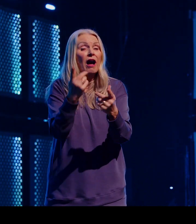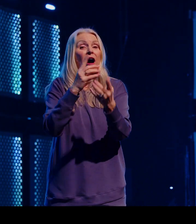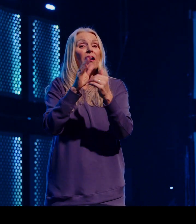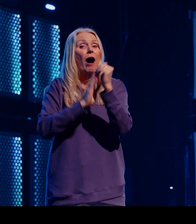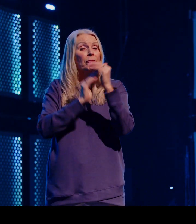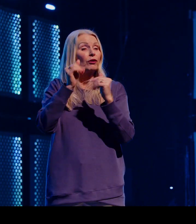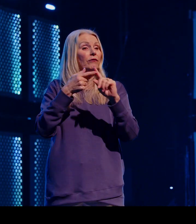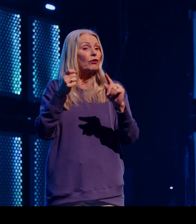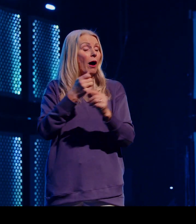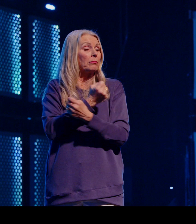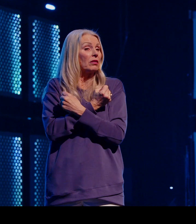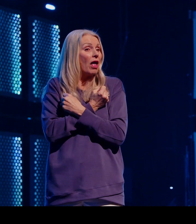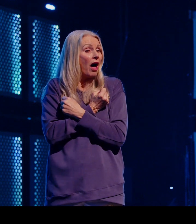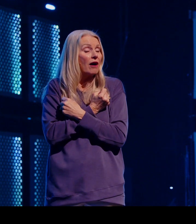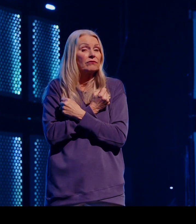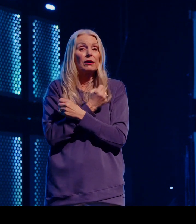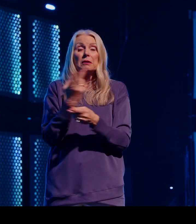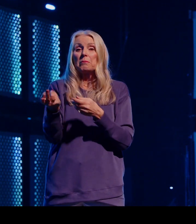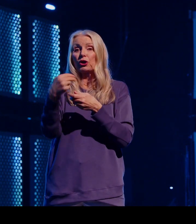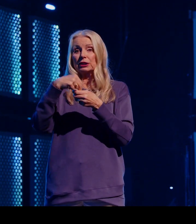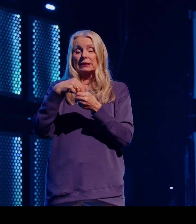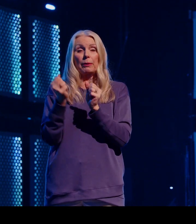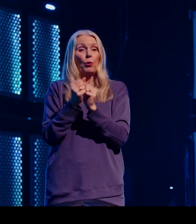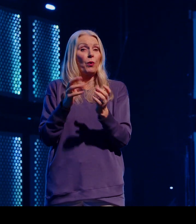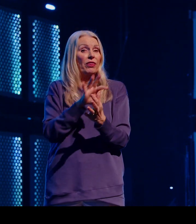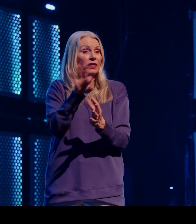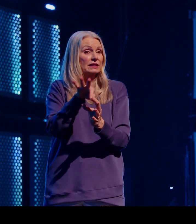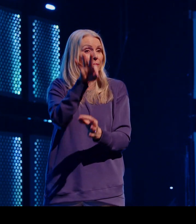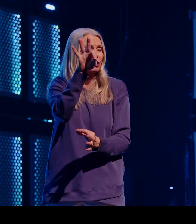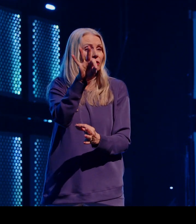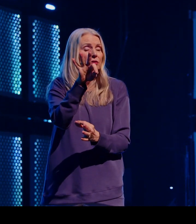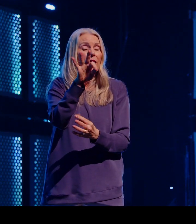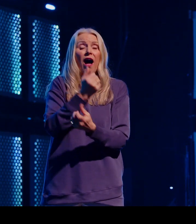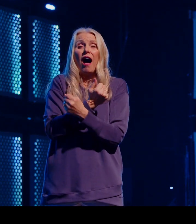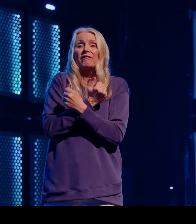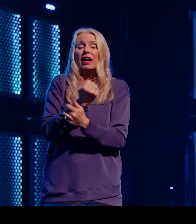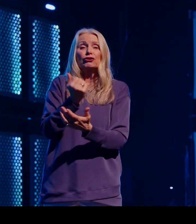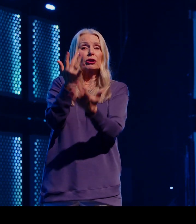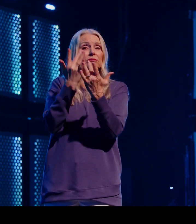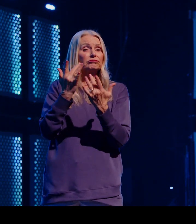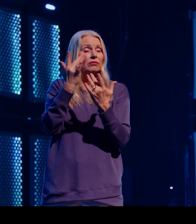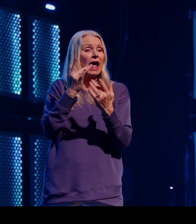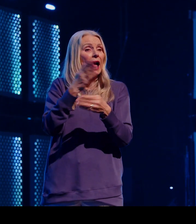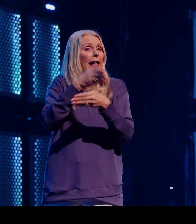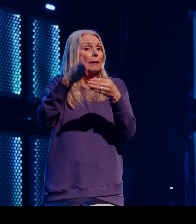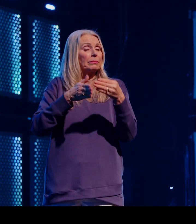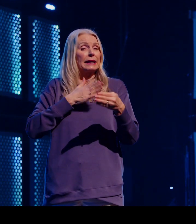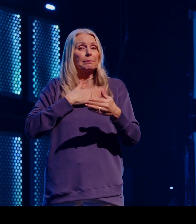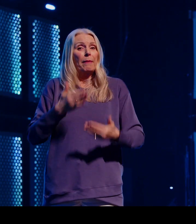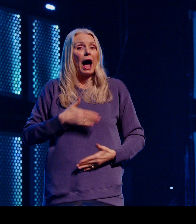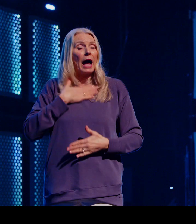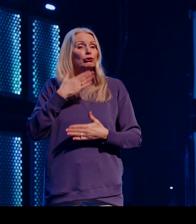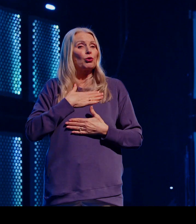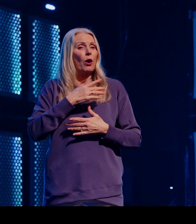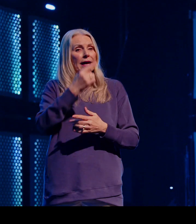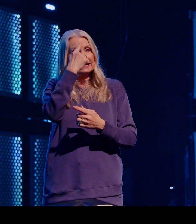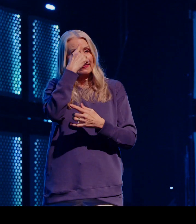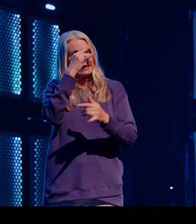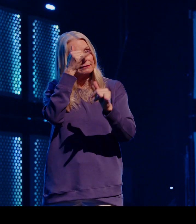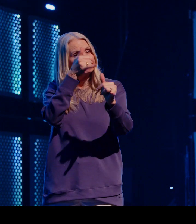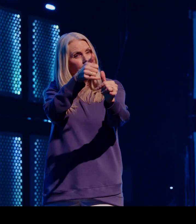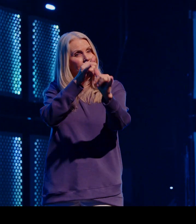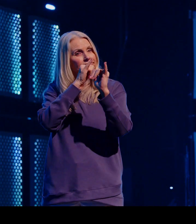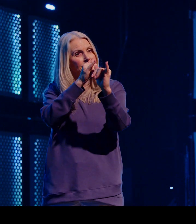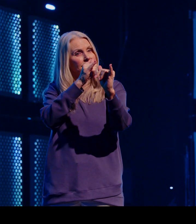any participation in the Spirit, any affection and sympathy, complete my joy by being of the same mind, having the same